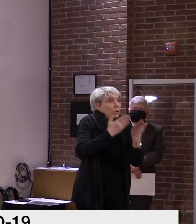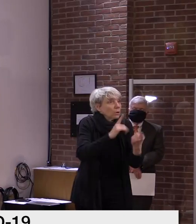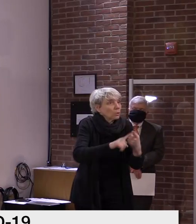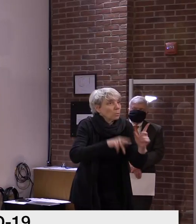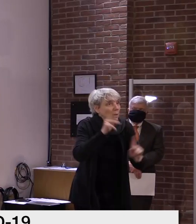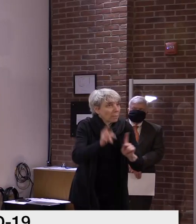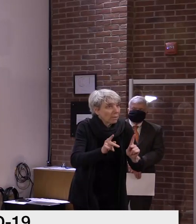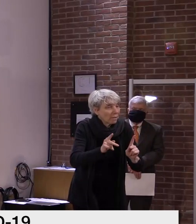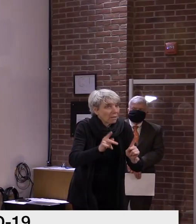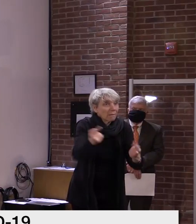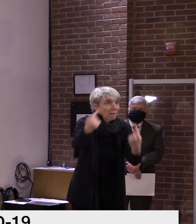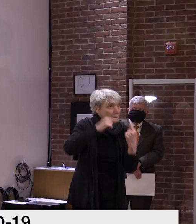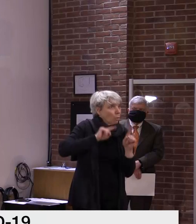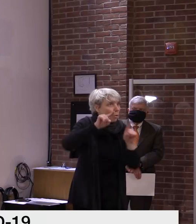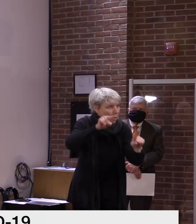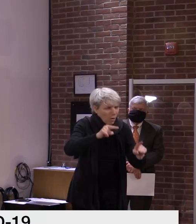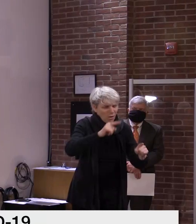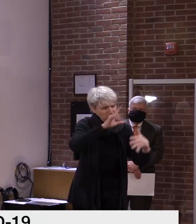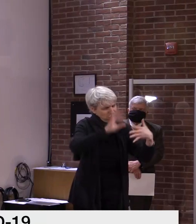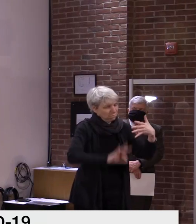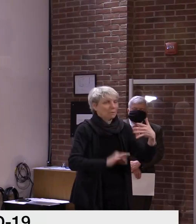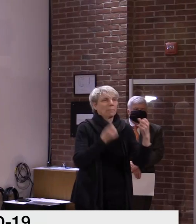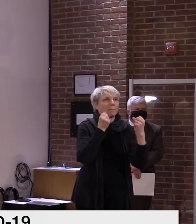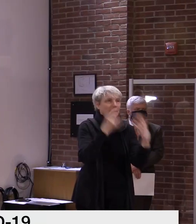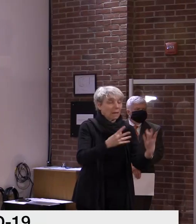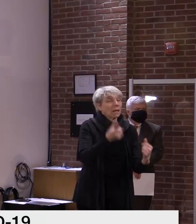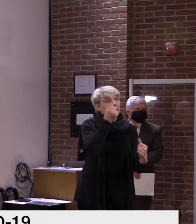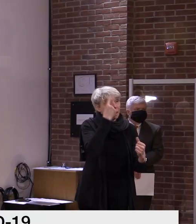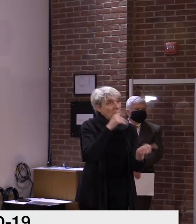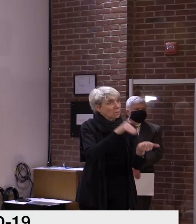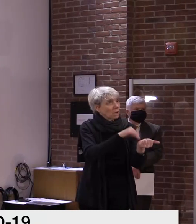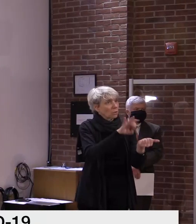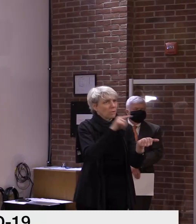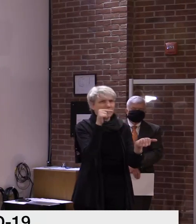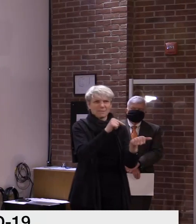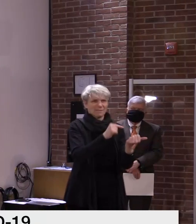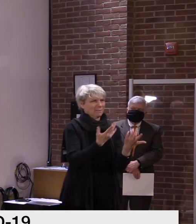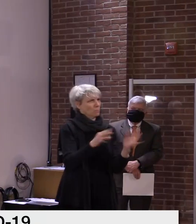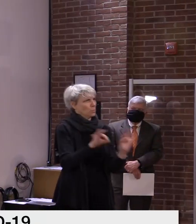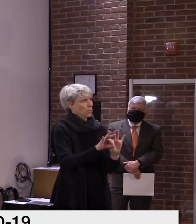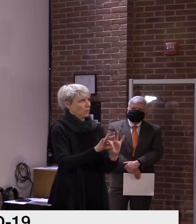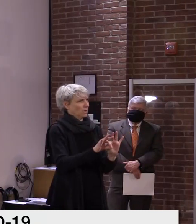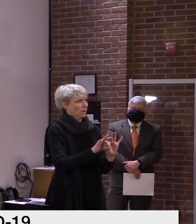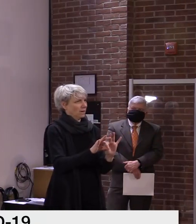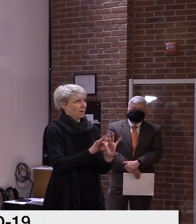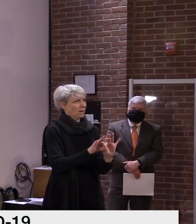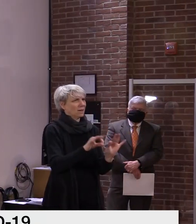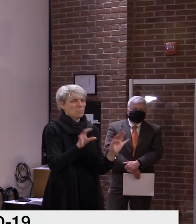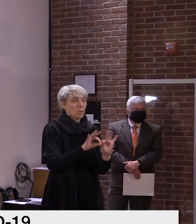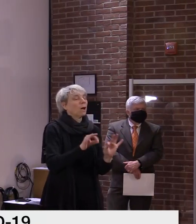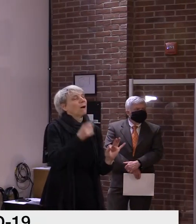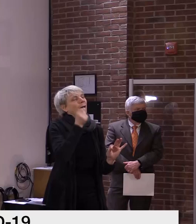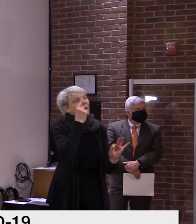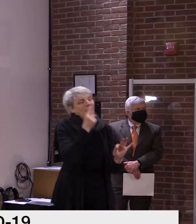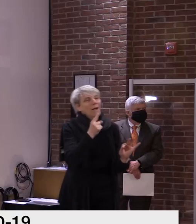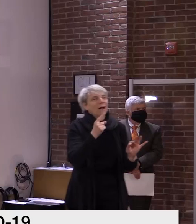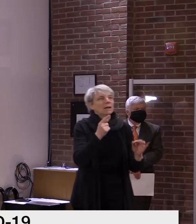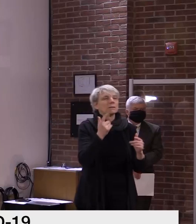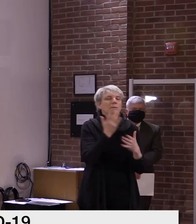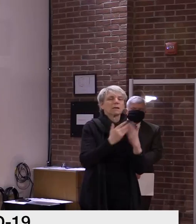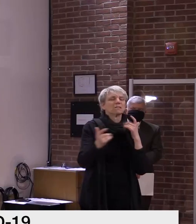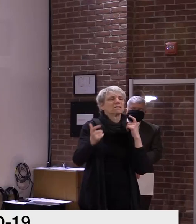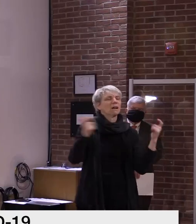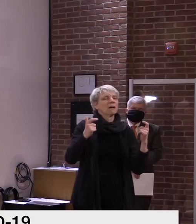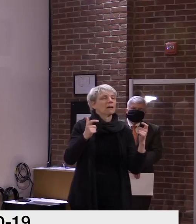We also do regard that primary care setting to be important. It's obviously not the place where you can do such a mass vaccination